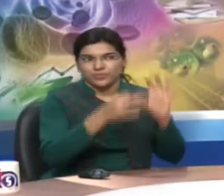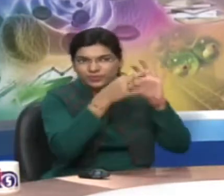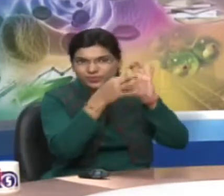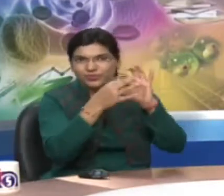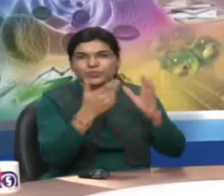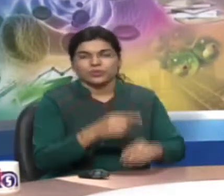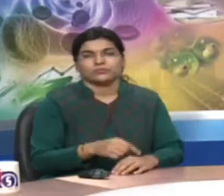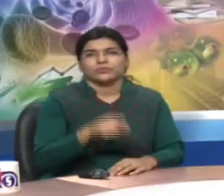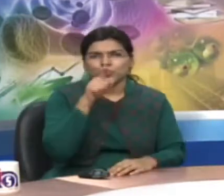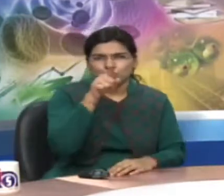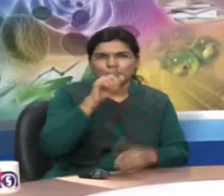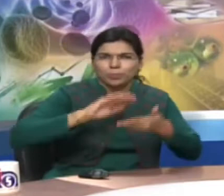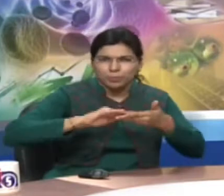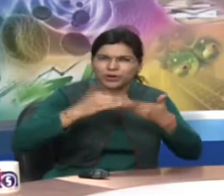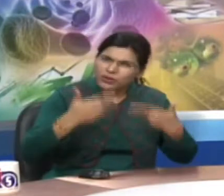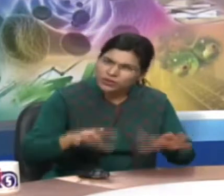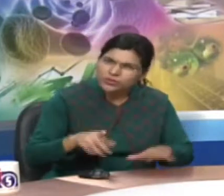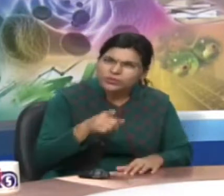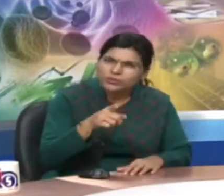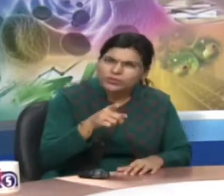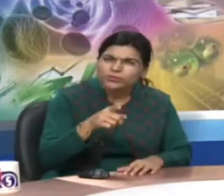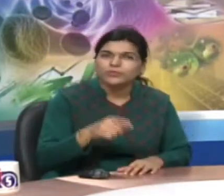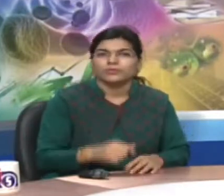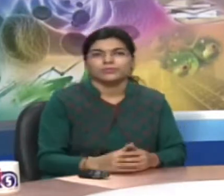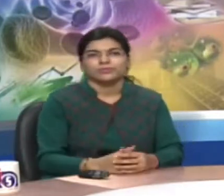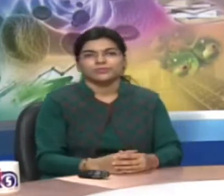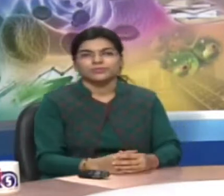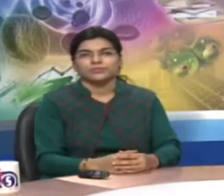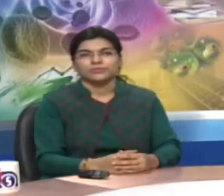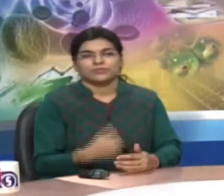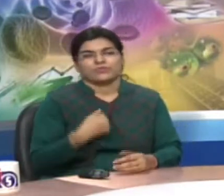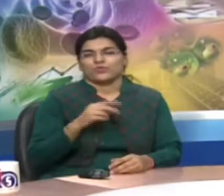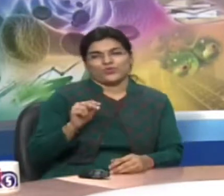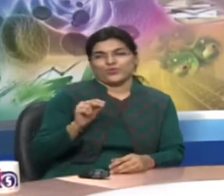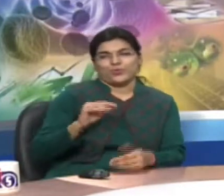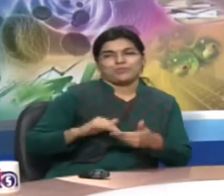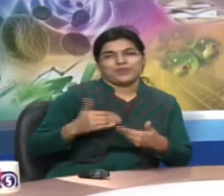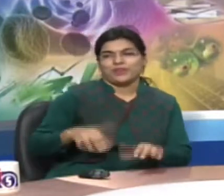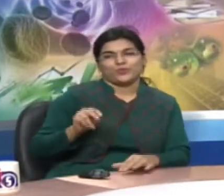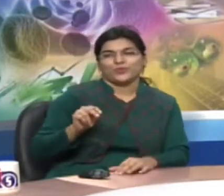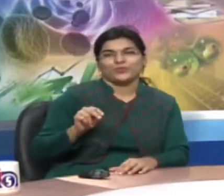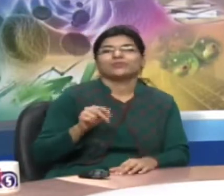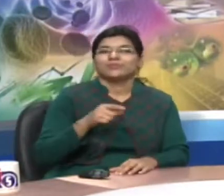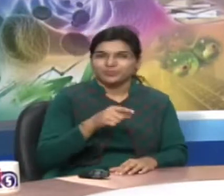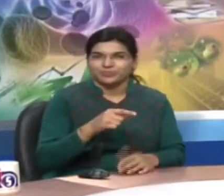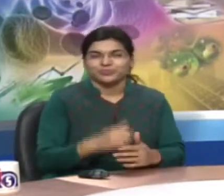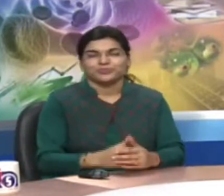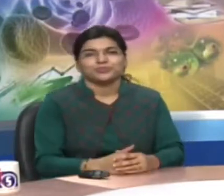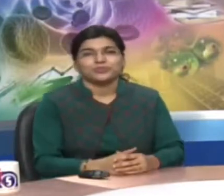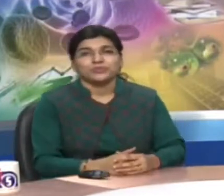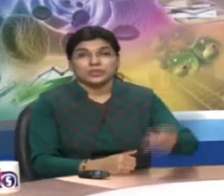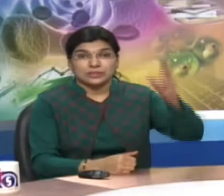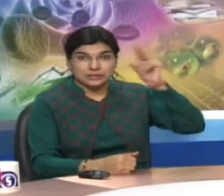So what are the examples? First example will be, are you married? So no, I'm not married. Yes, I'm